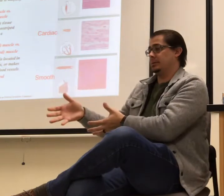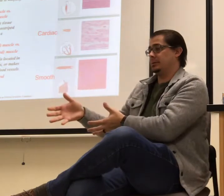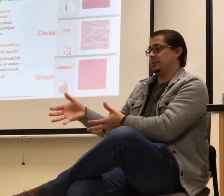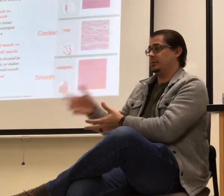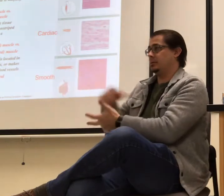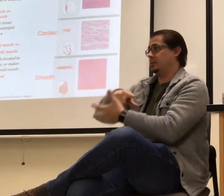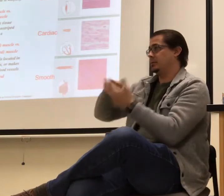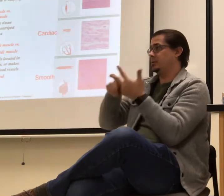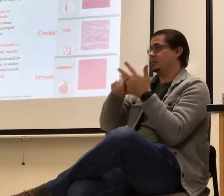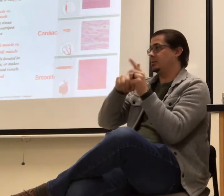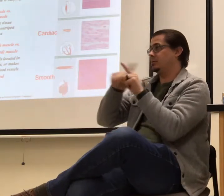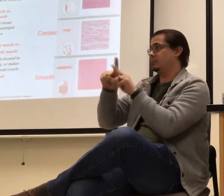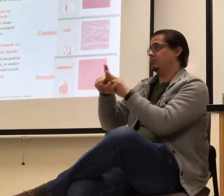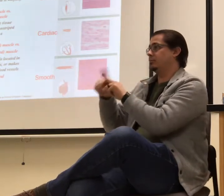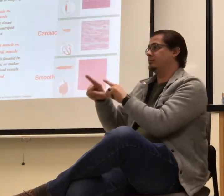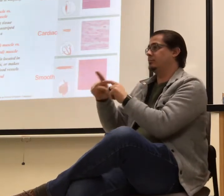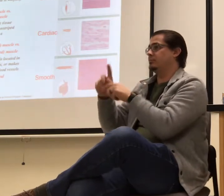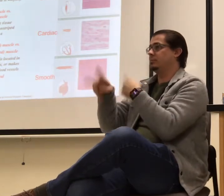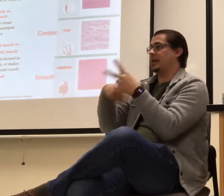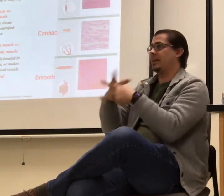the three different types,